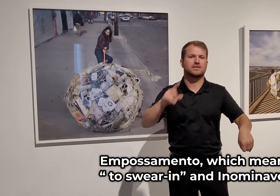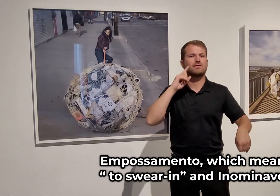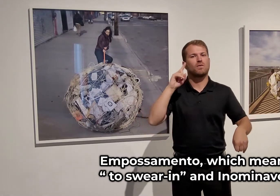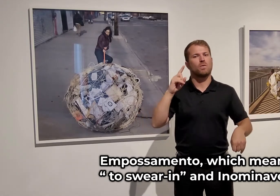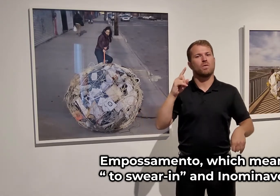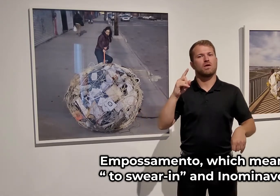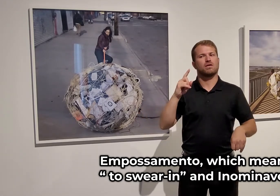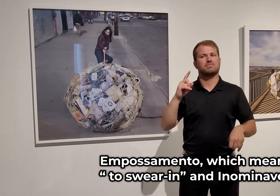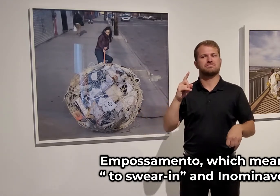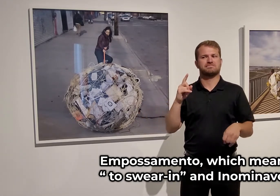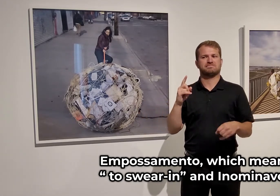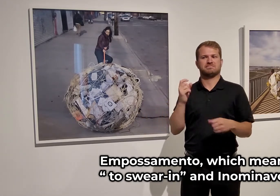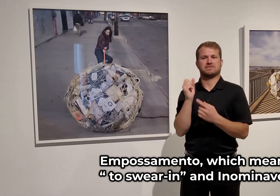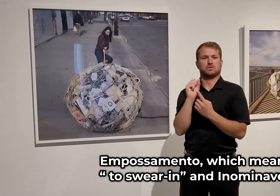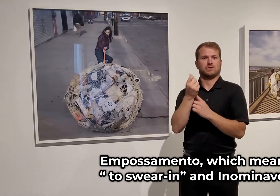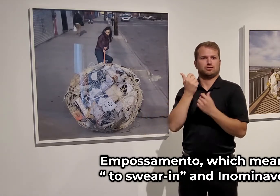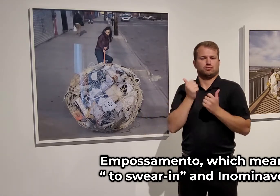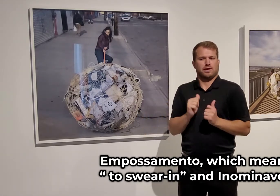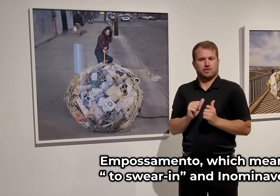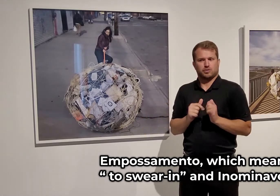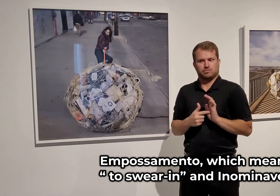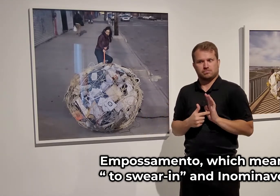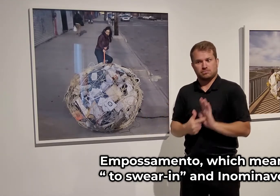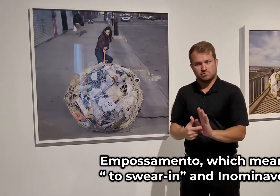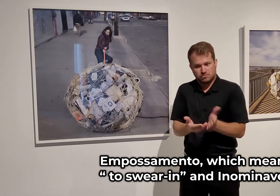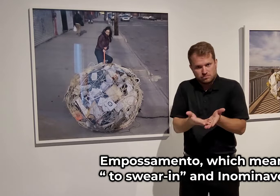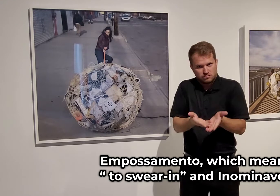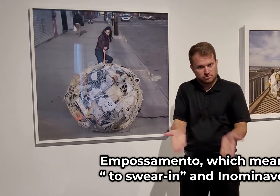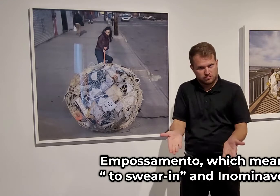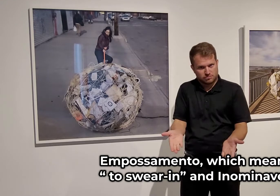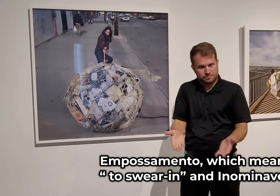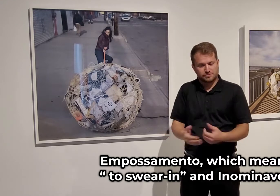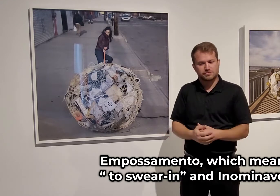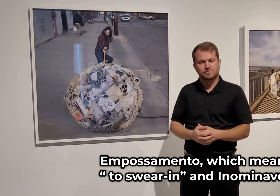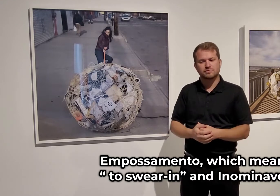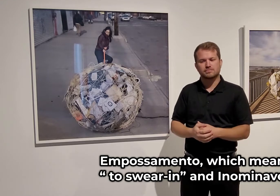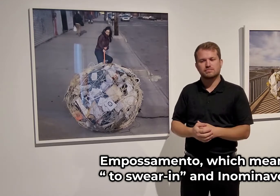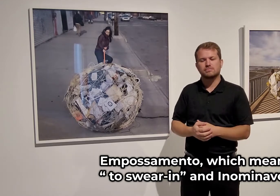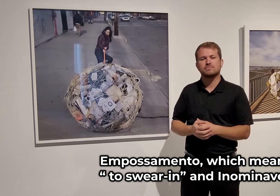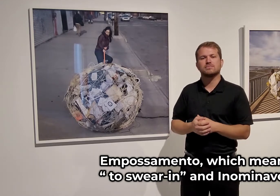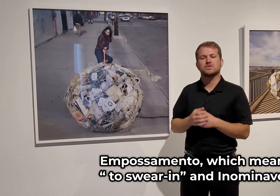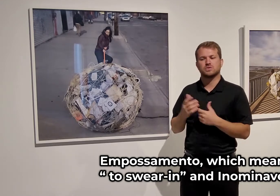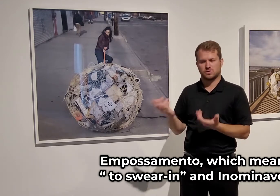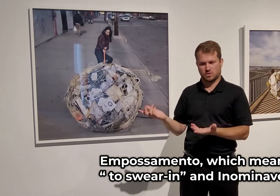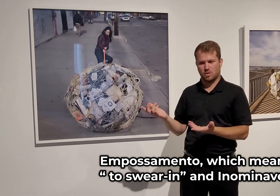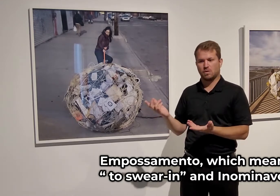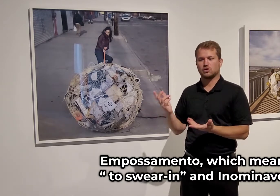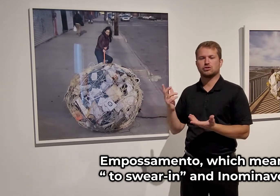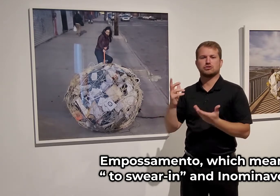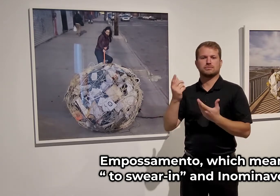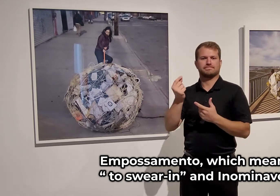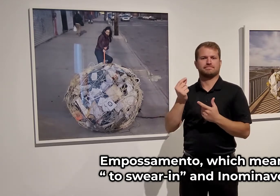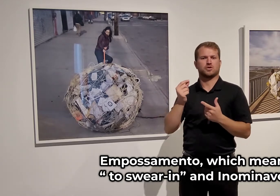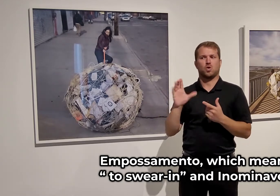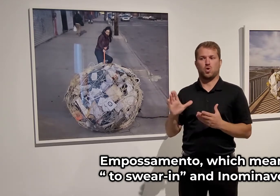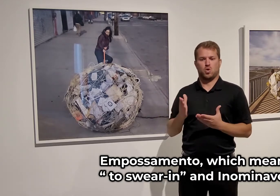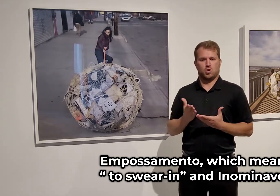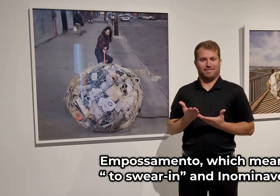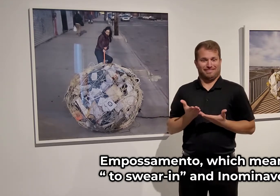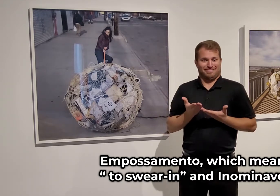In Pool, Mattingly bound her material possessions and pulled them through the streets of New York City.